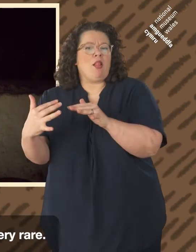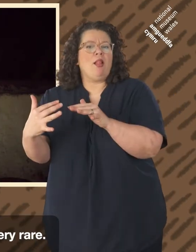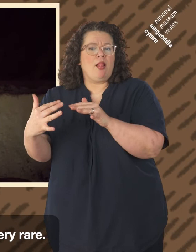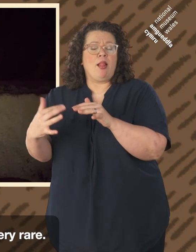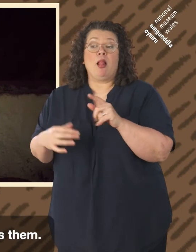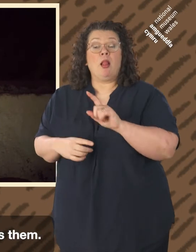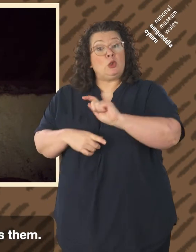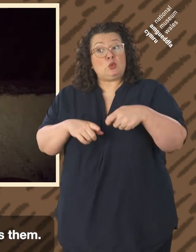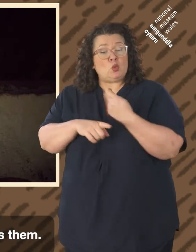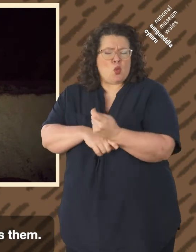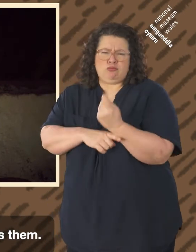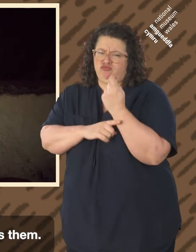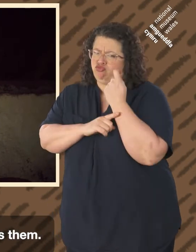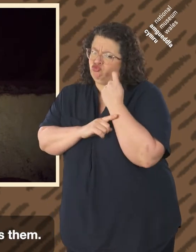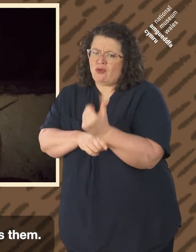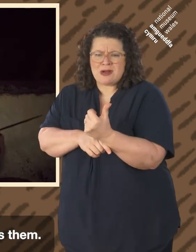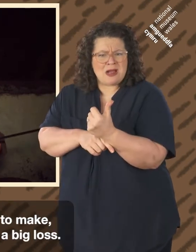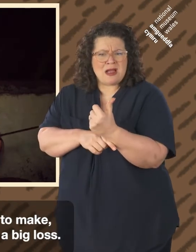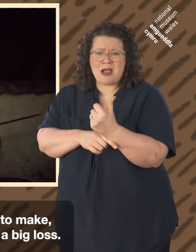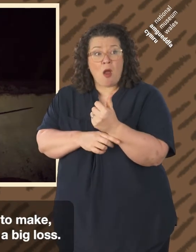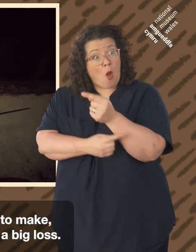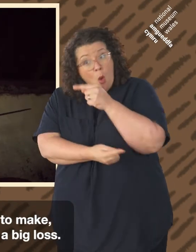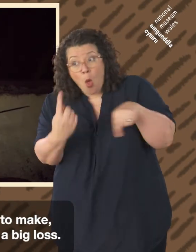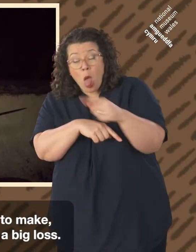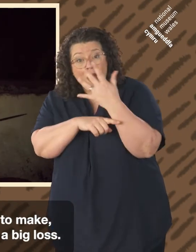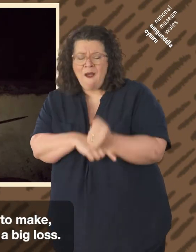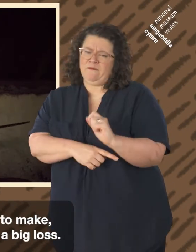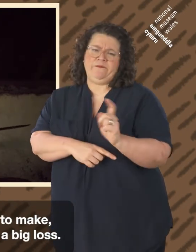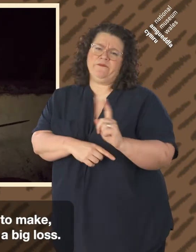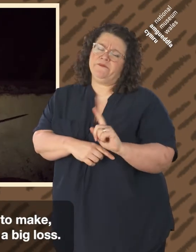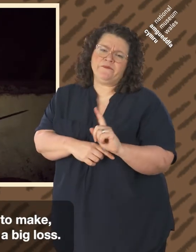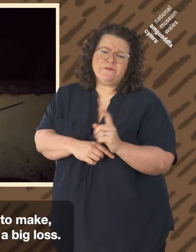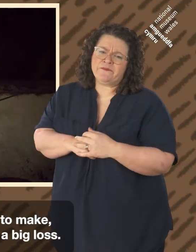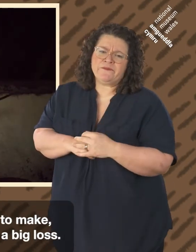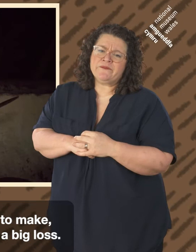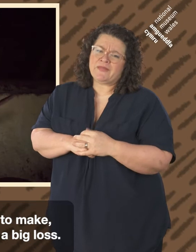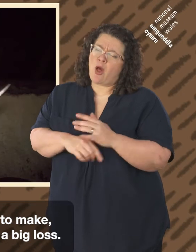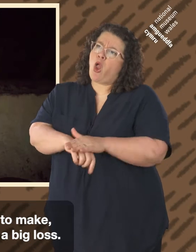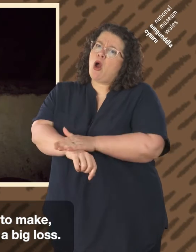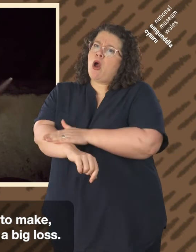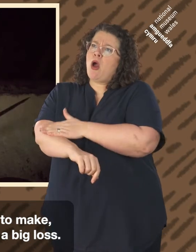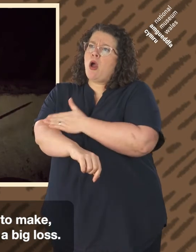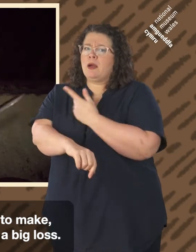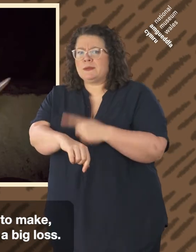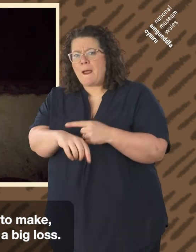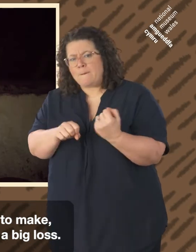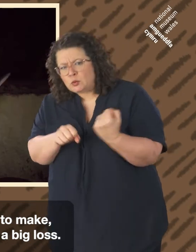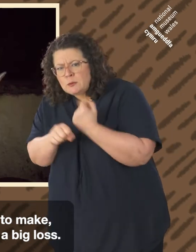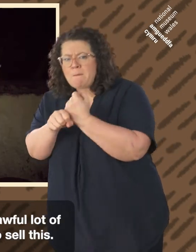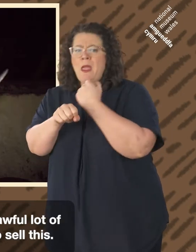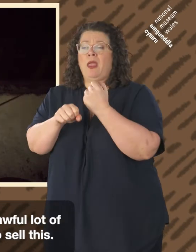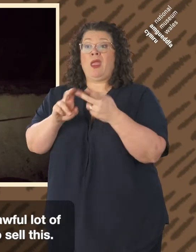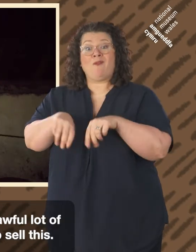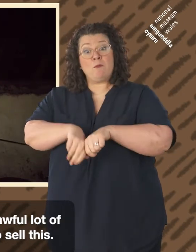very, very rare. Not everybody has them. It takes a long time to make, and if they break, it's a big